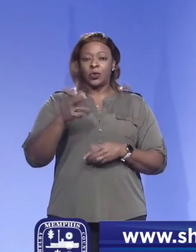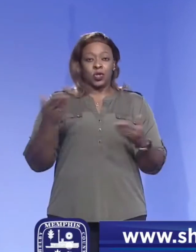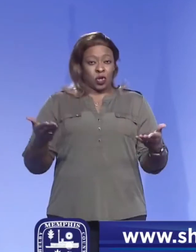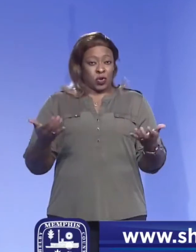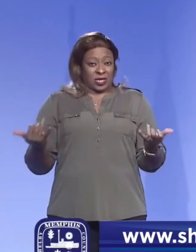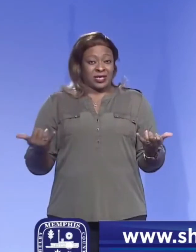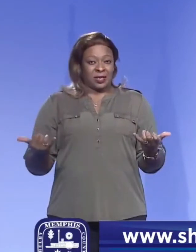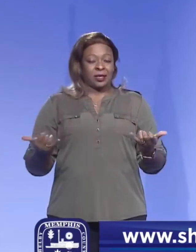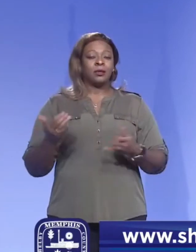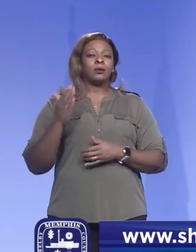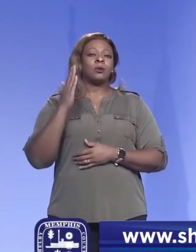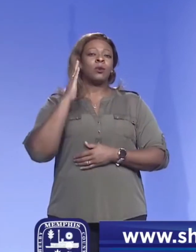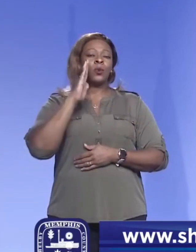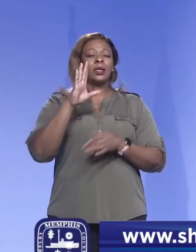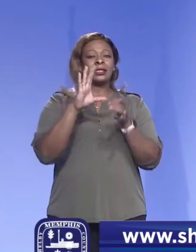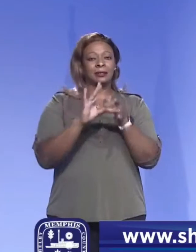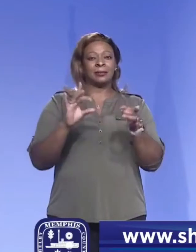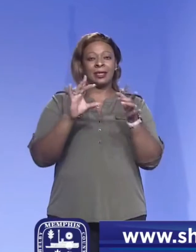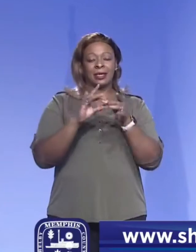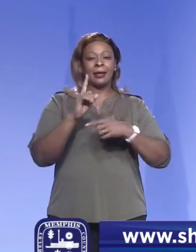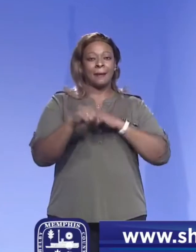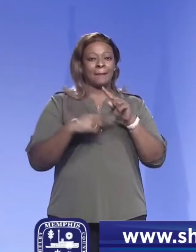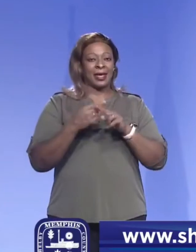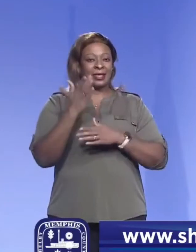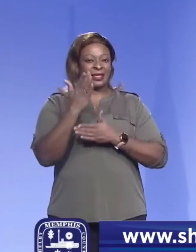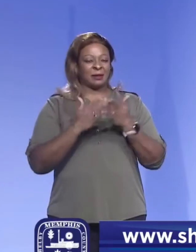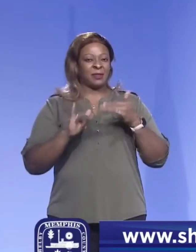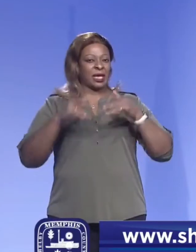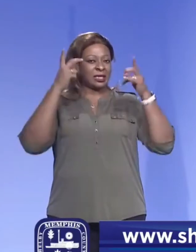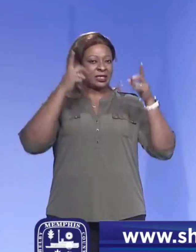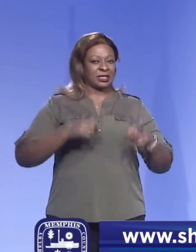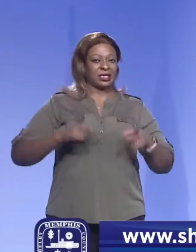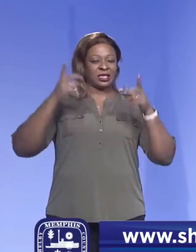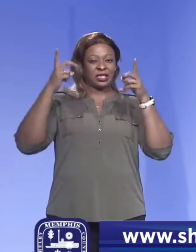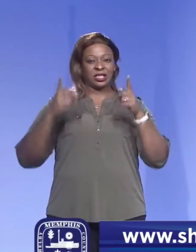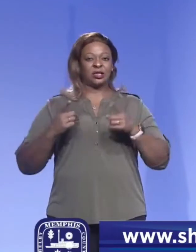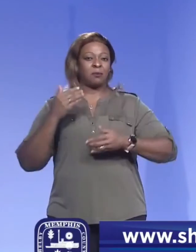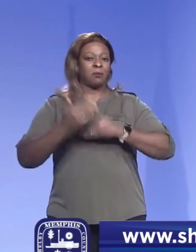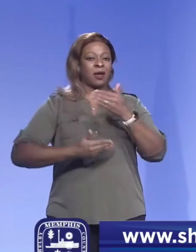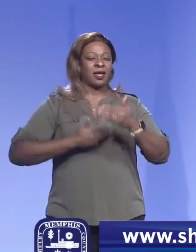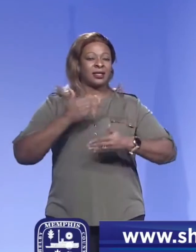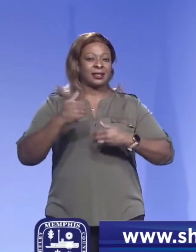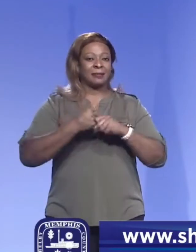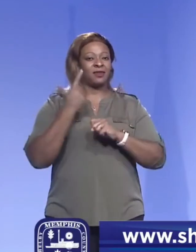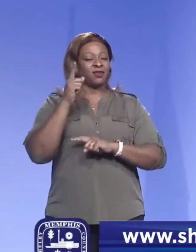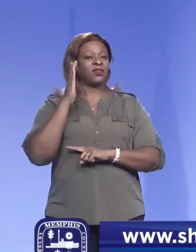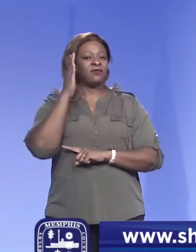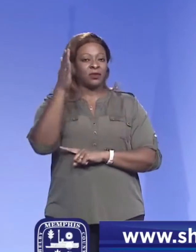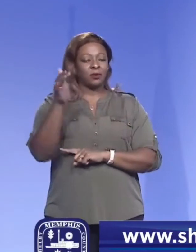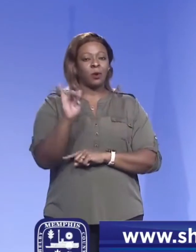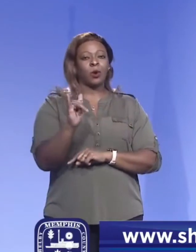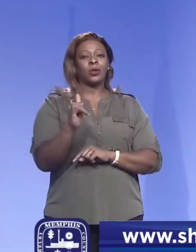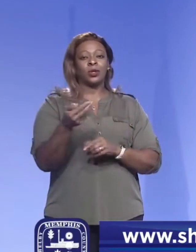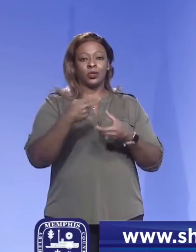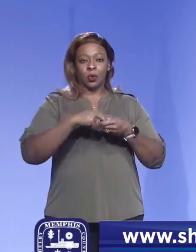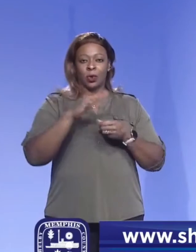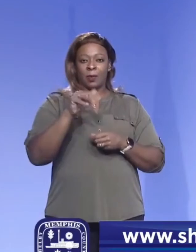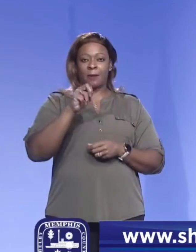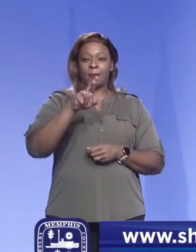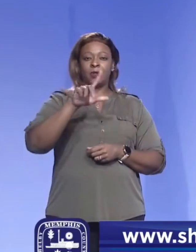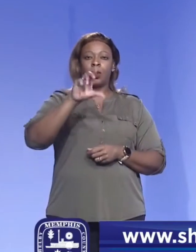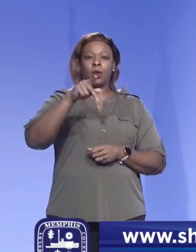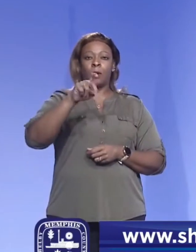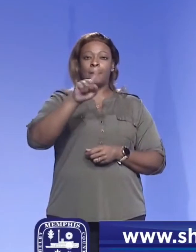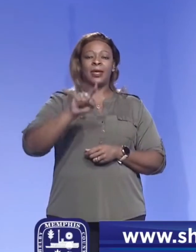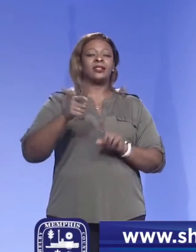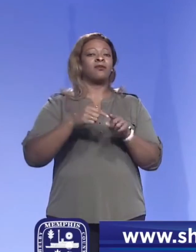today, will speak to some of the decision-making processes that will go into the future. We're also joined today by Mr. Lopez from